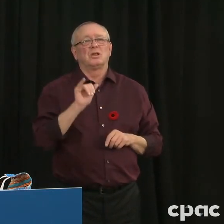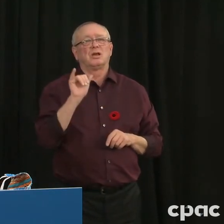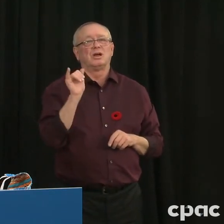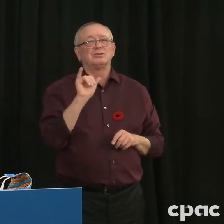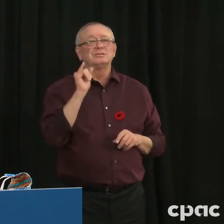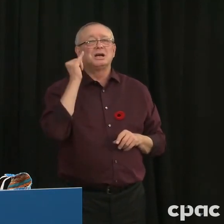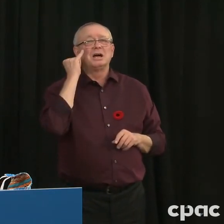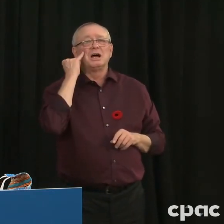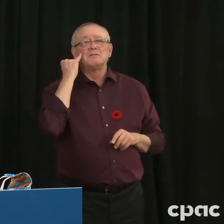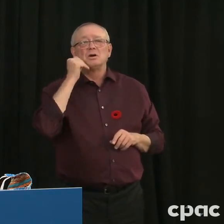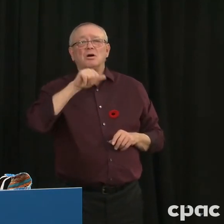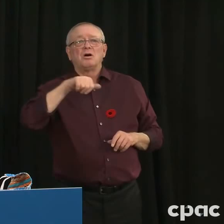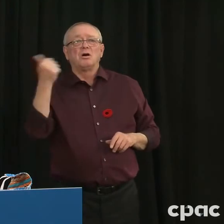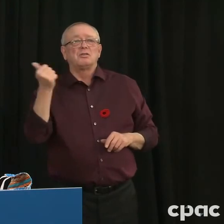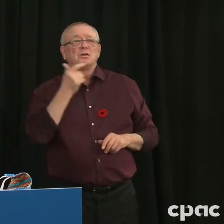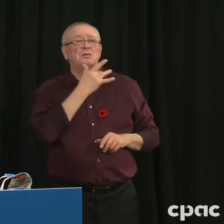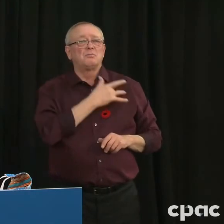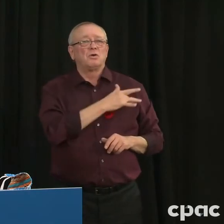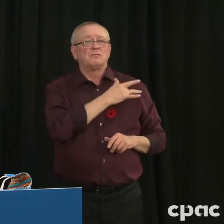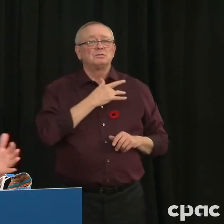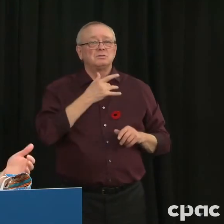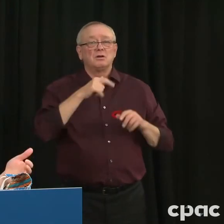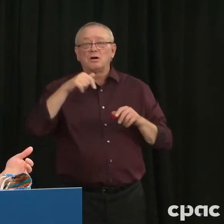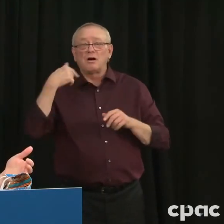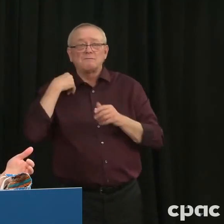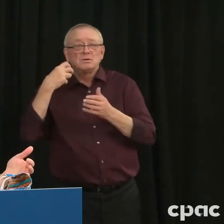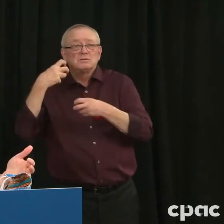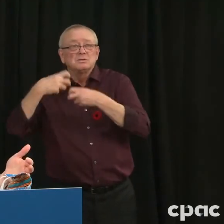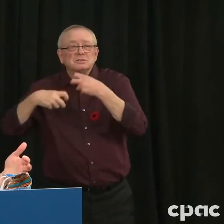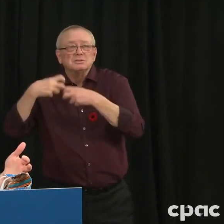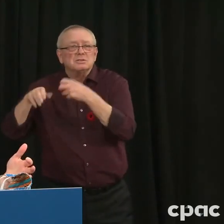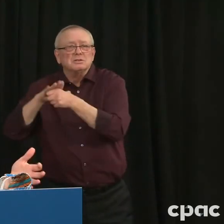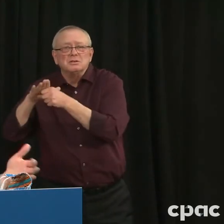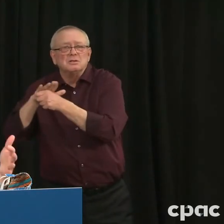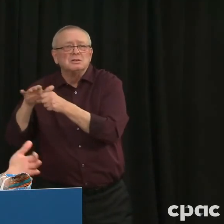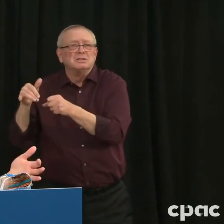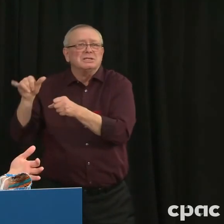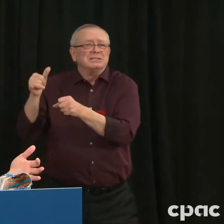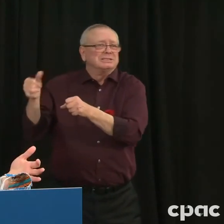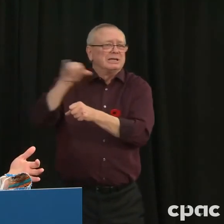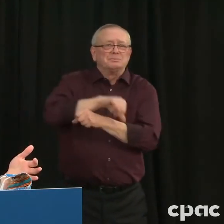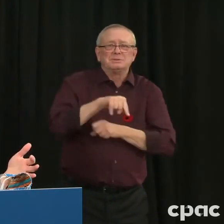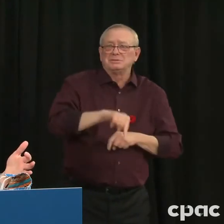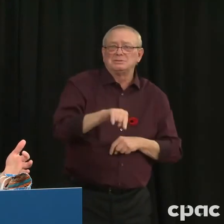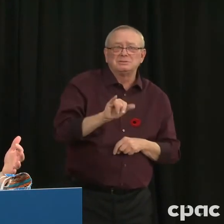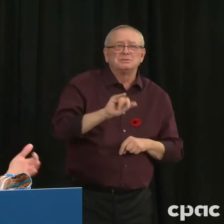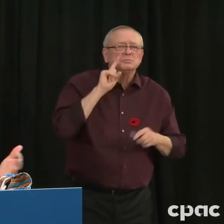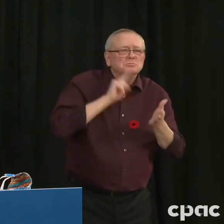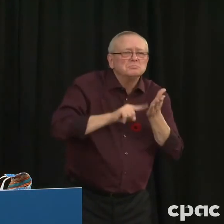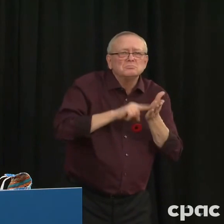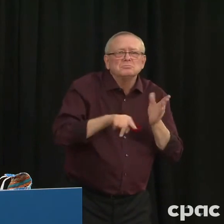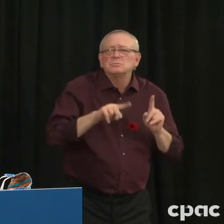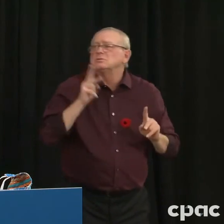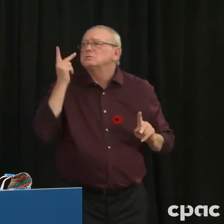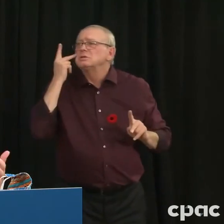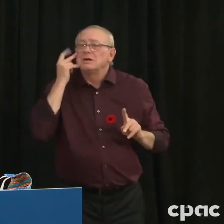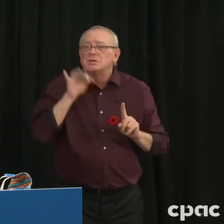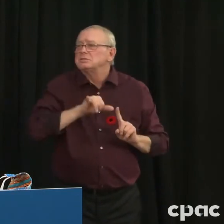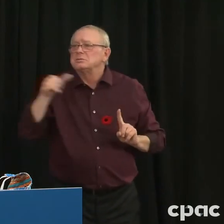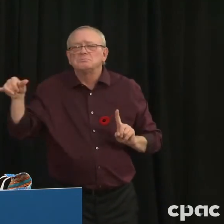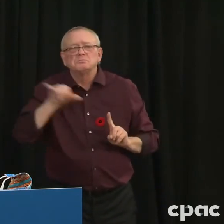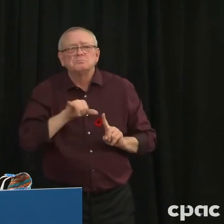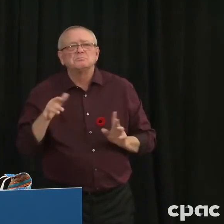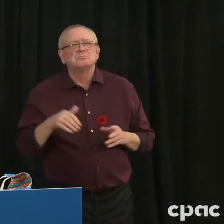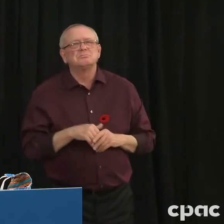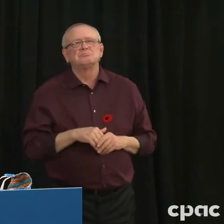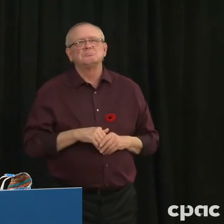looking at our own data, and we know that what we have seen in terms of our trends where we can trace the source is very similar to what other provinces are